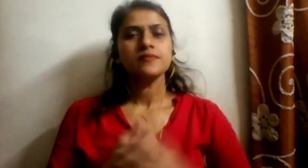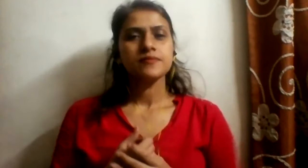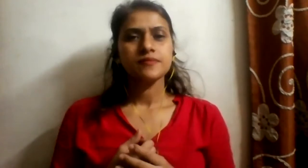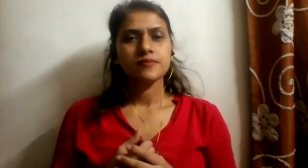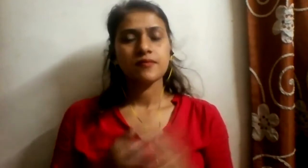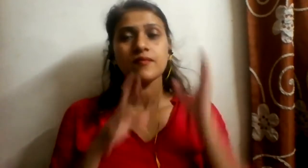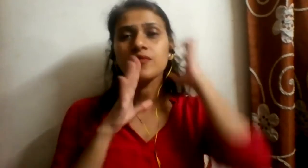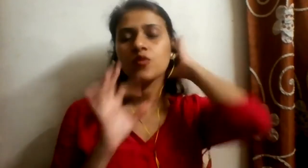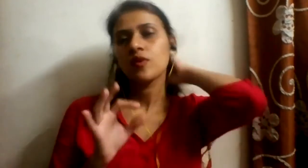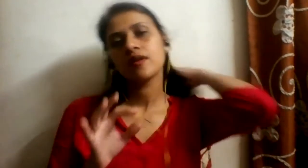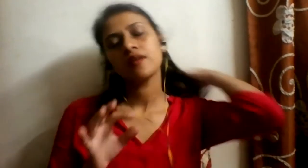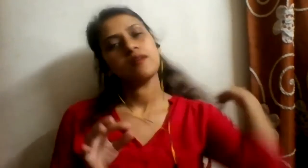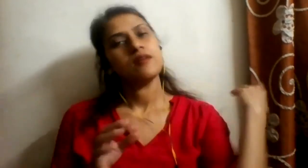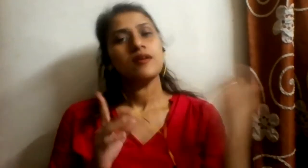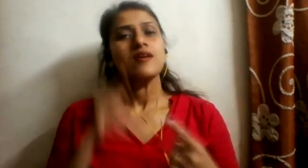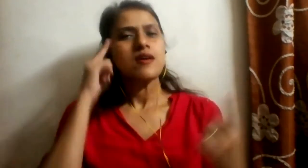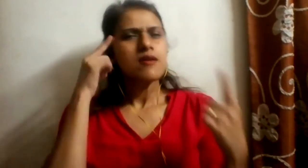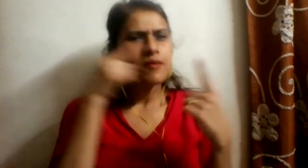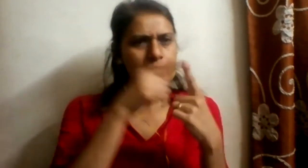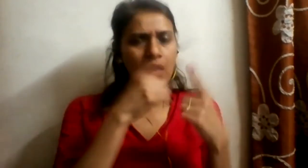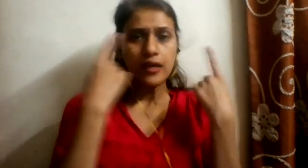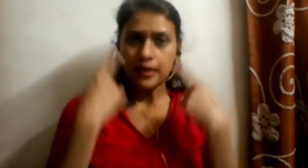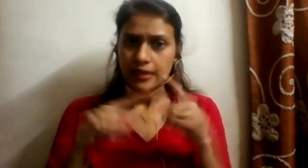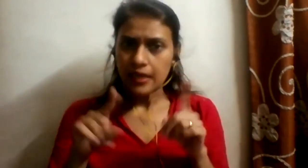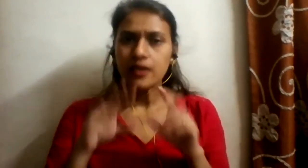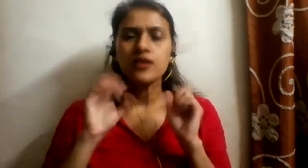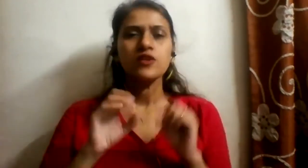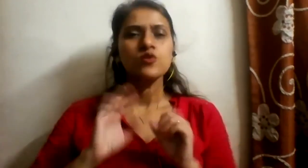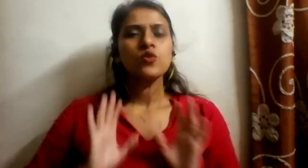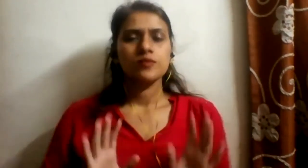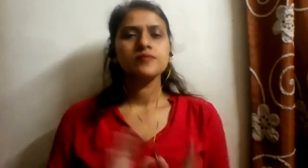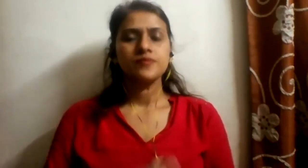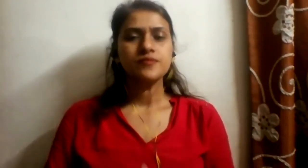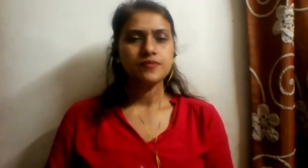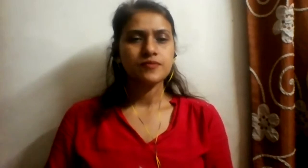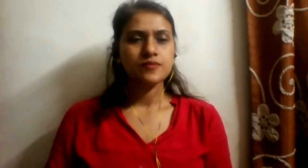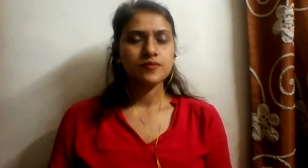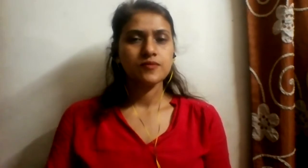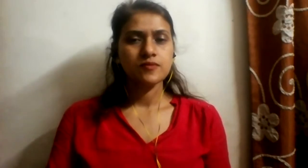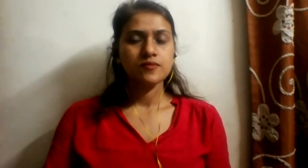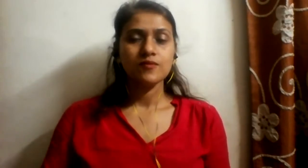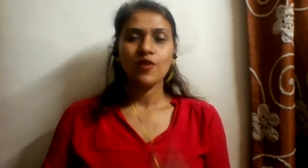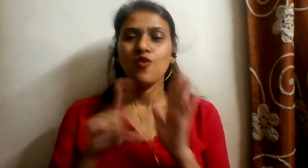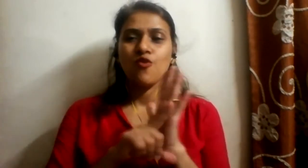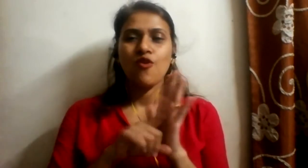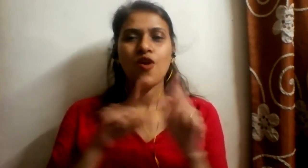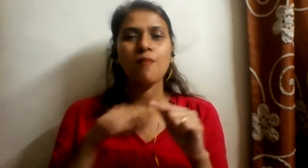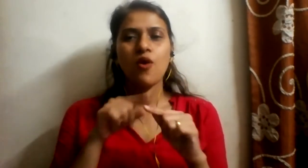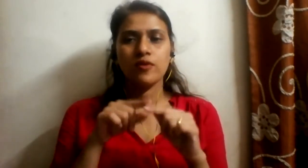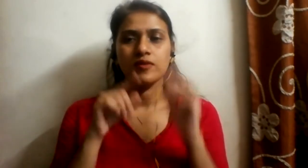are they meeting the objectives that are of Accessible India campaign and of the laws. So just to give you a